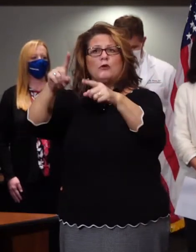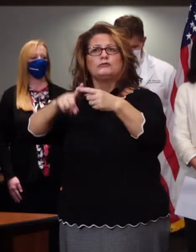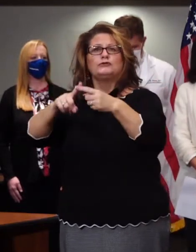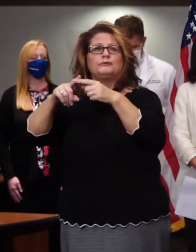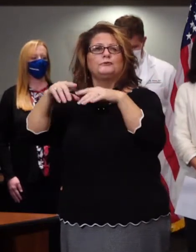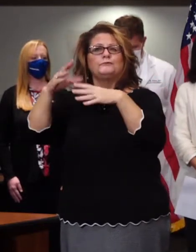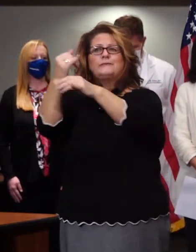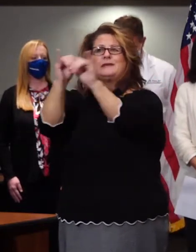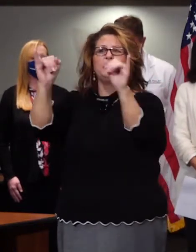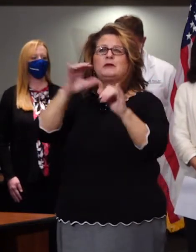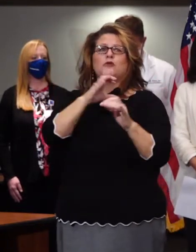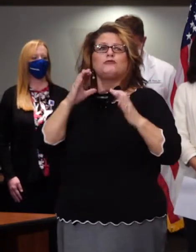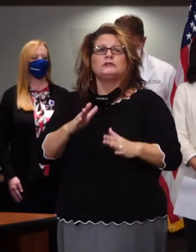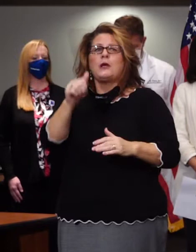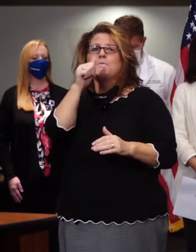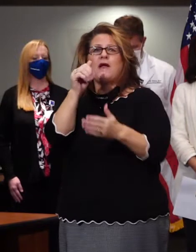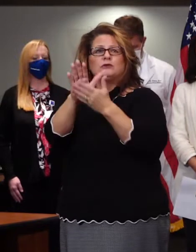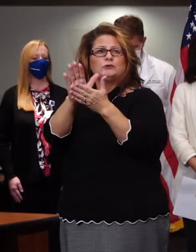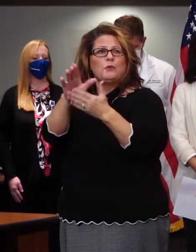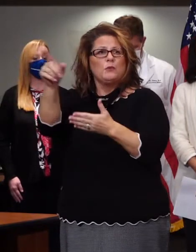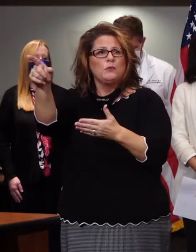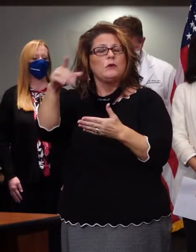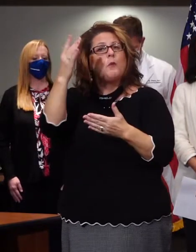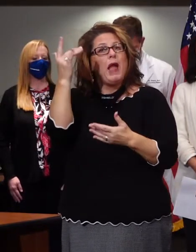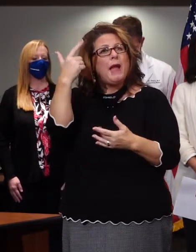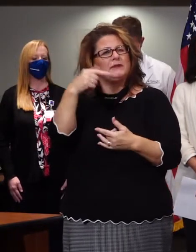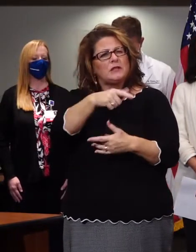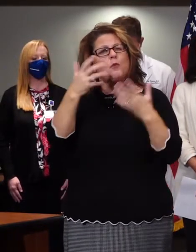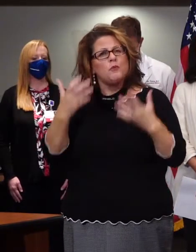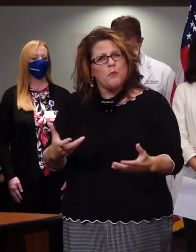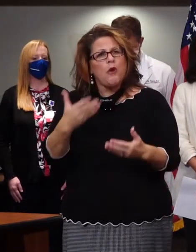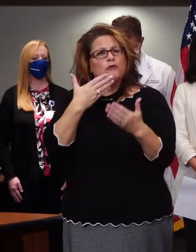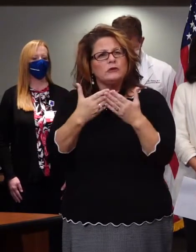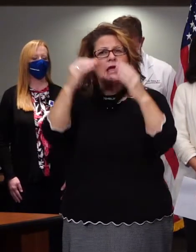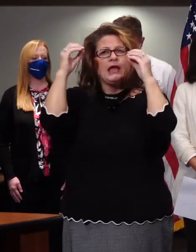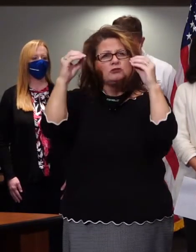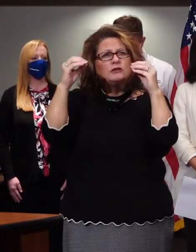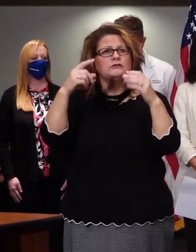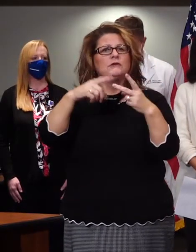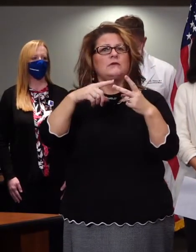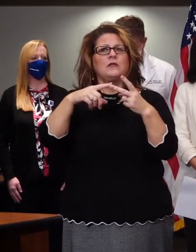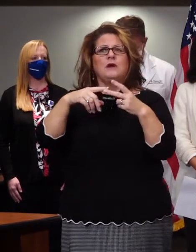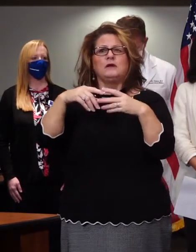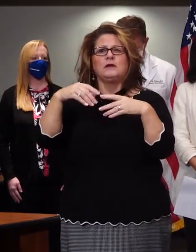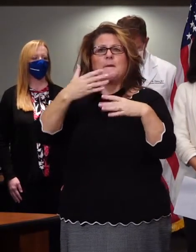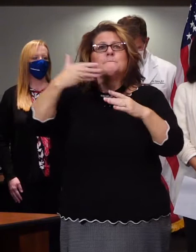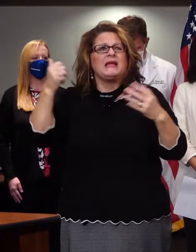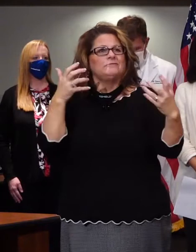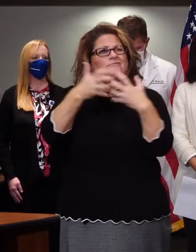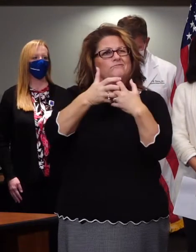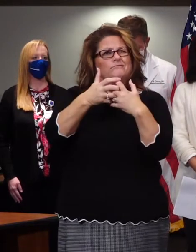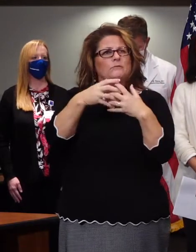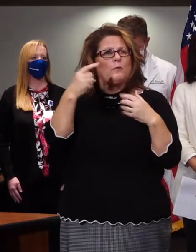other private schools. They do it to provide the type of education, environment, and instruction that they feel best suits